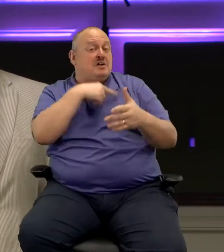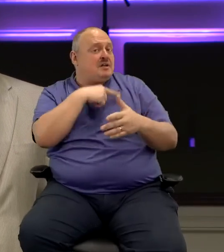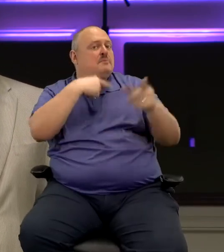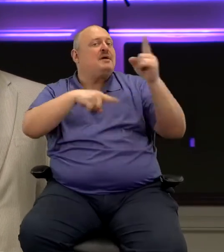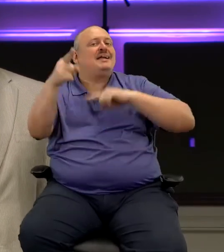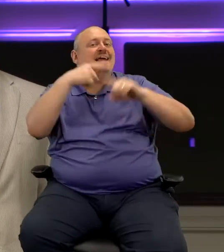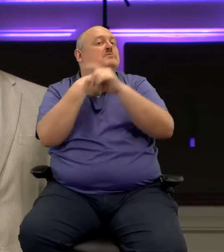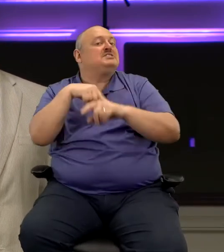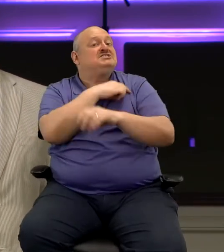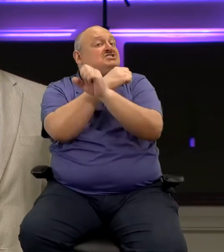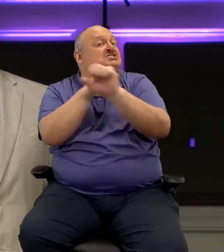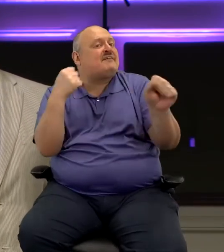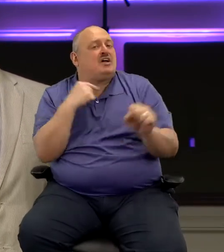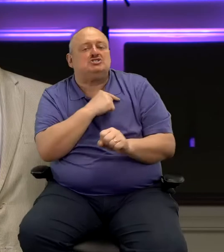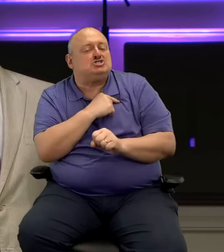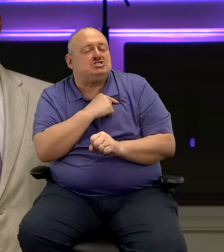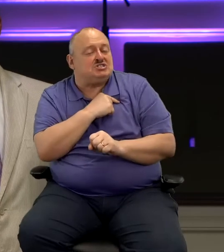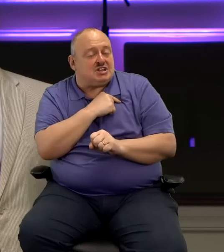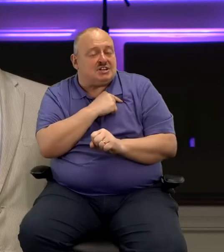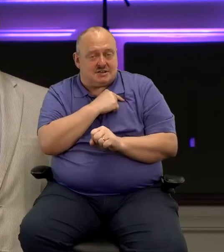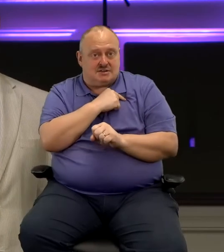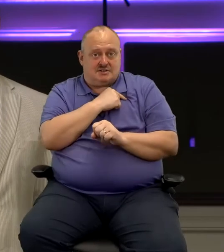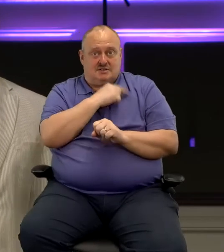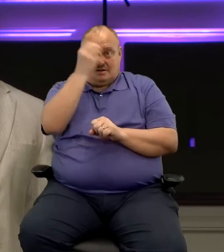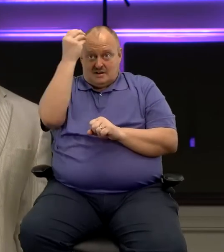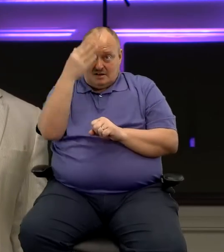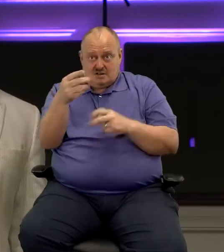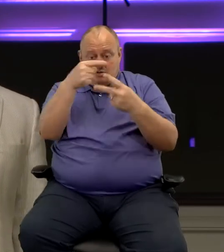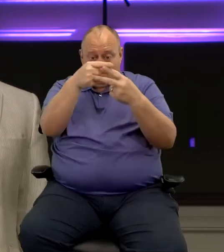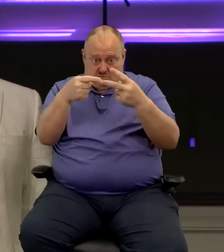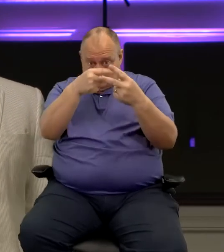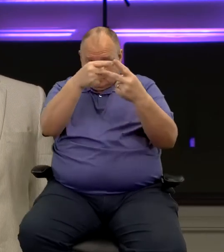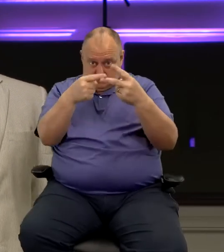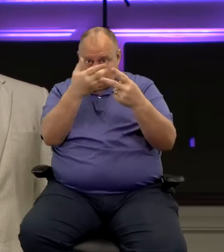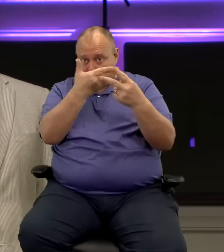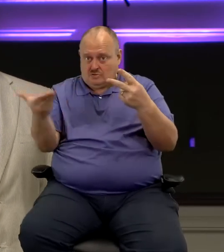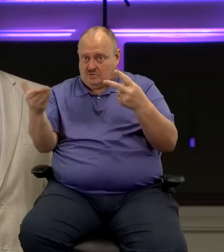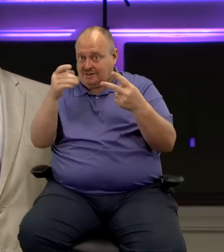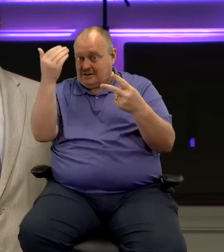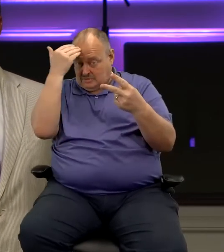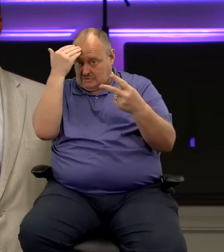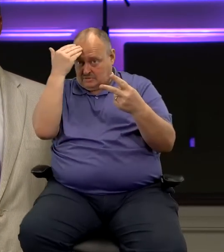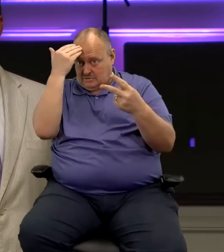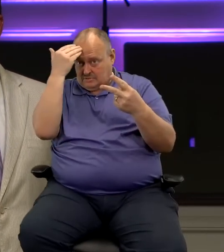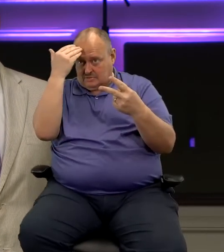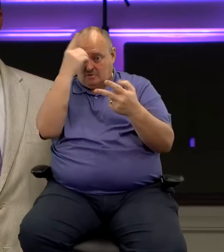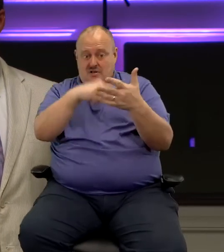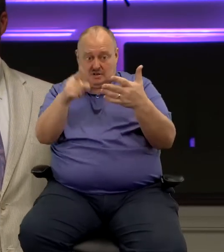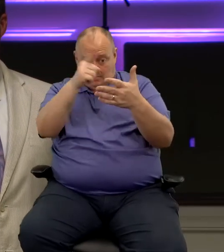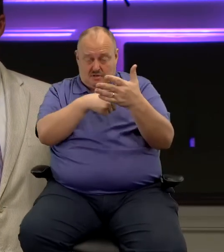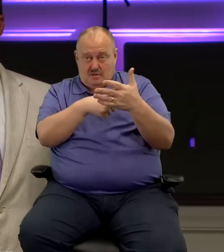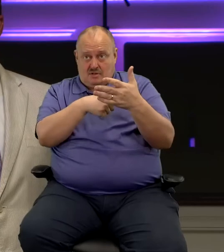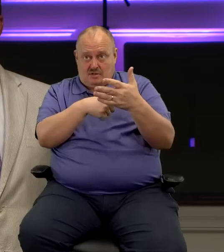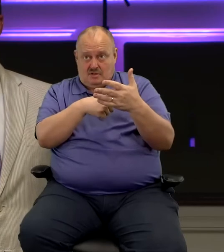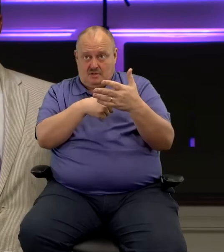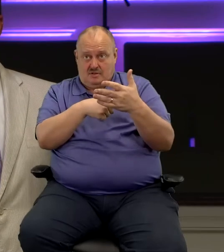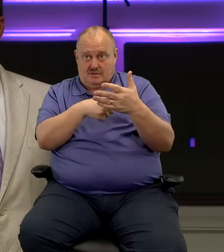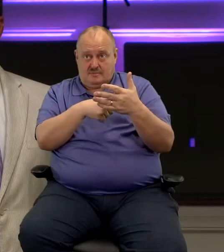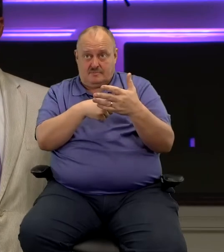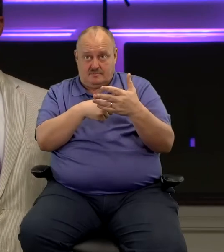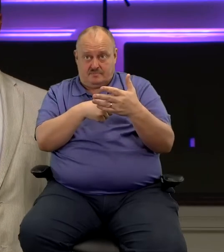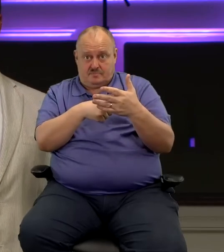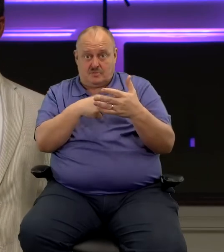to save us. Let me share with you two very important things you need to know about this, quote, condemnation. The first is this,